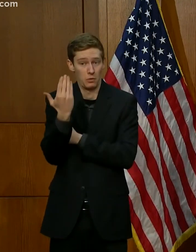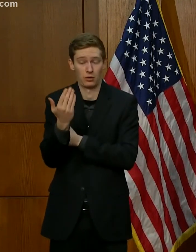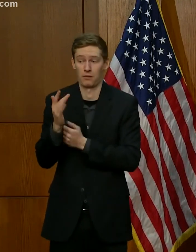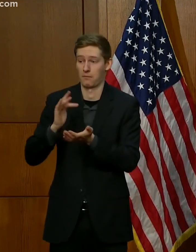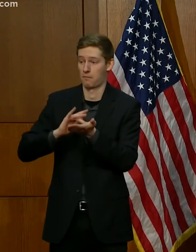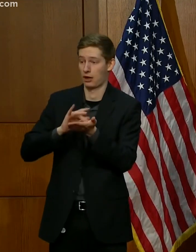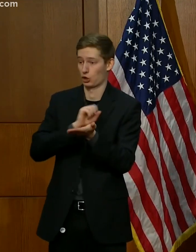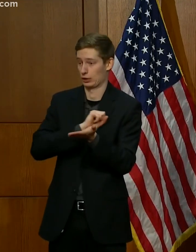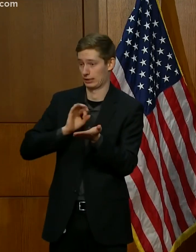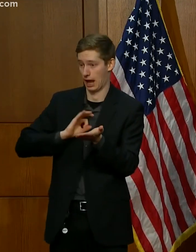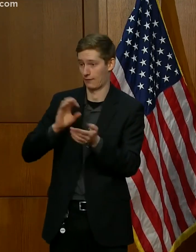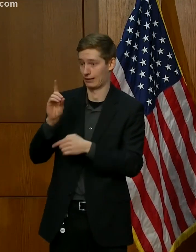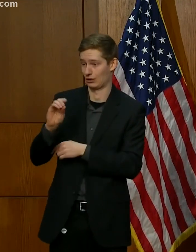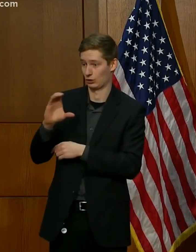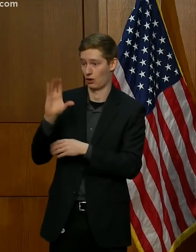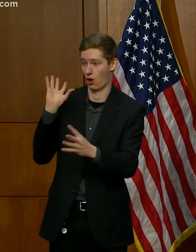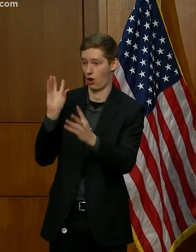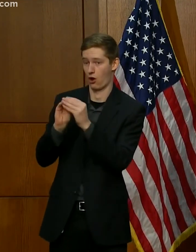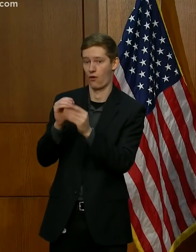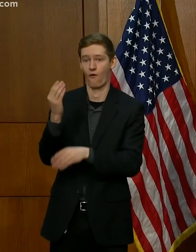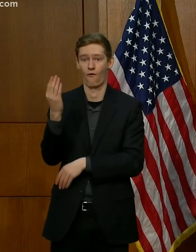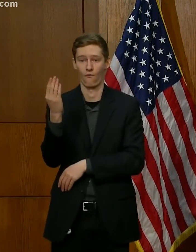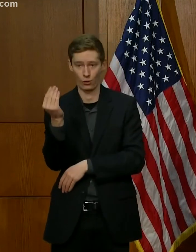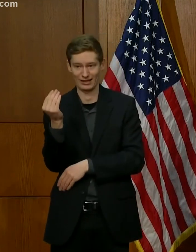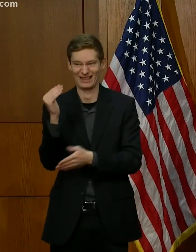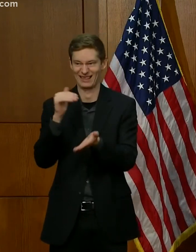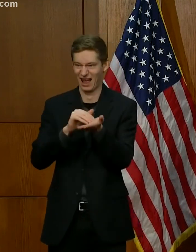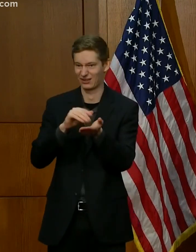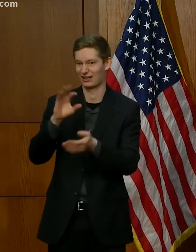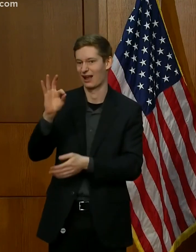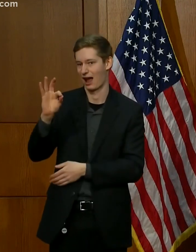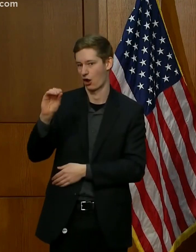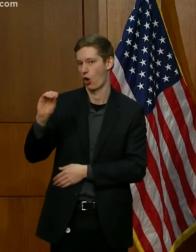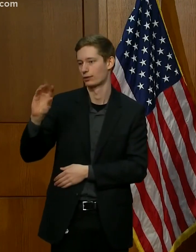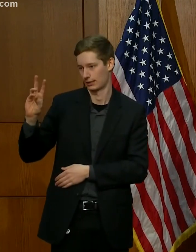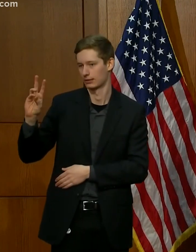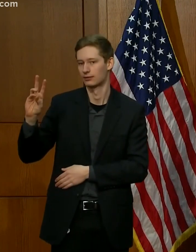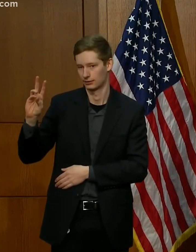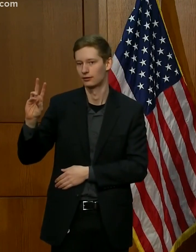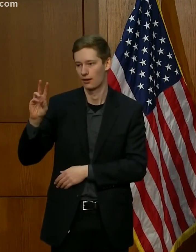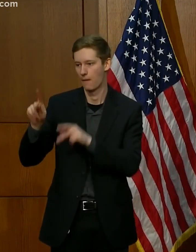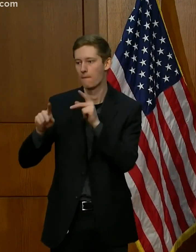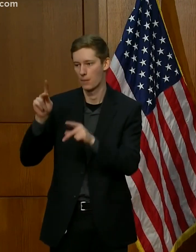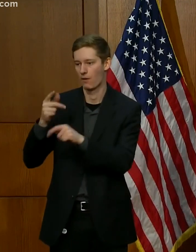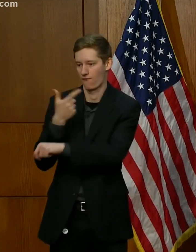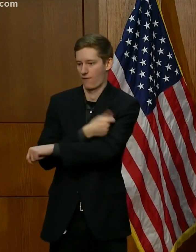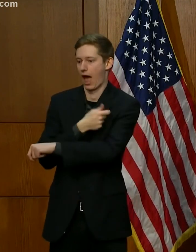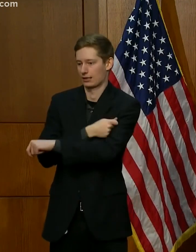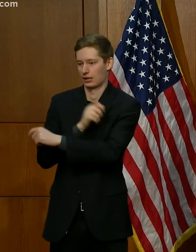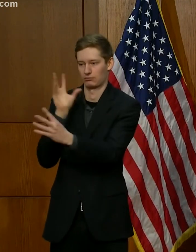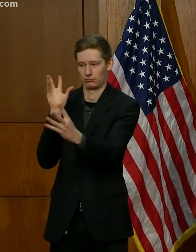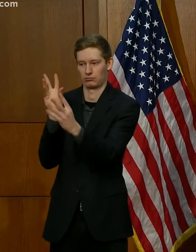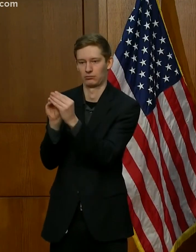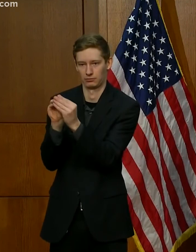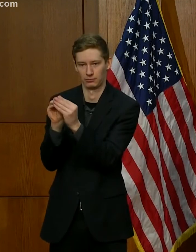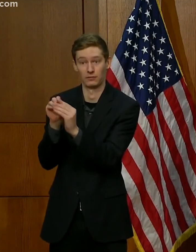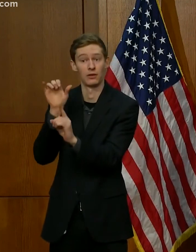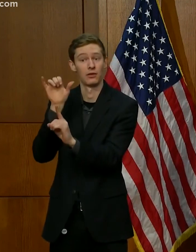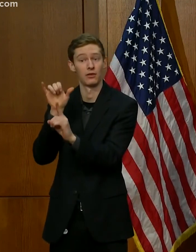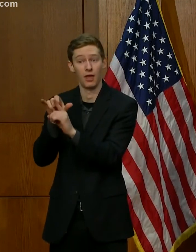staff had a total of 14,906 individuals vaccinated. That breaks